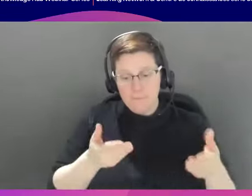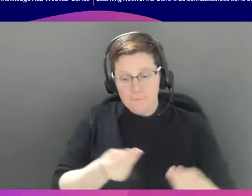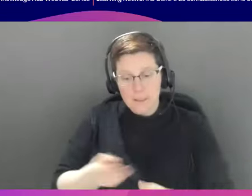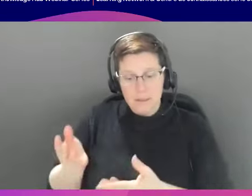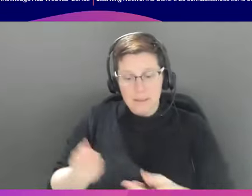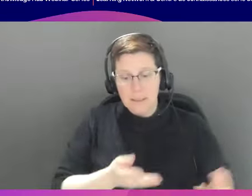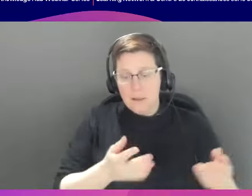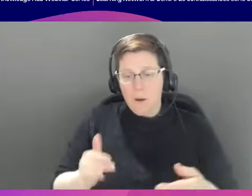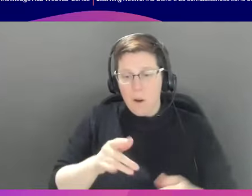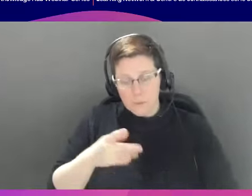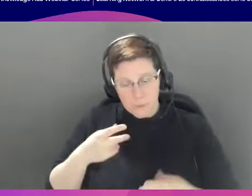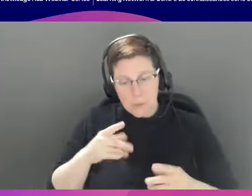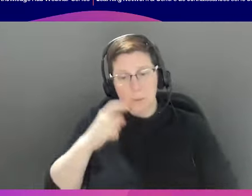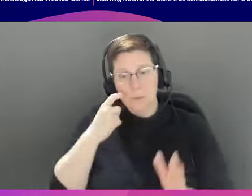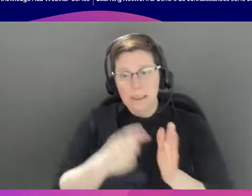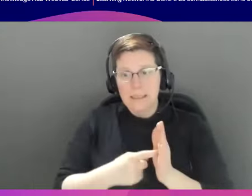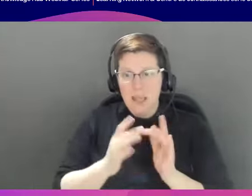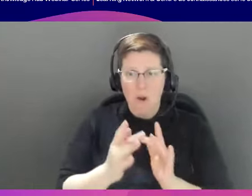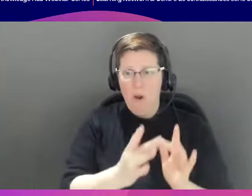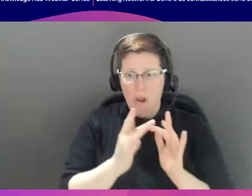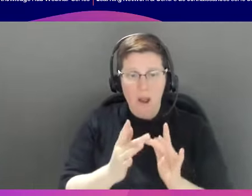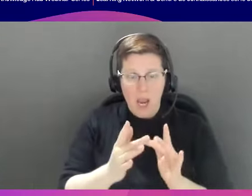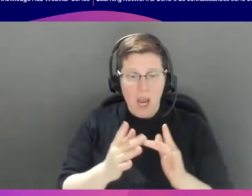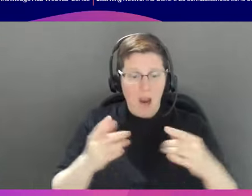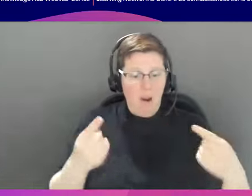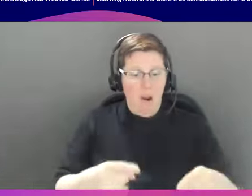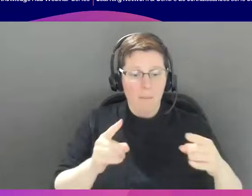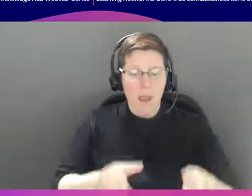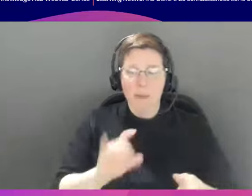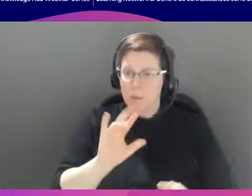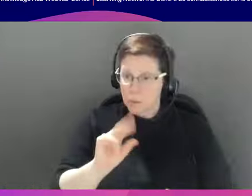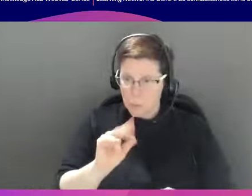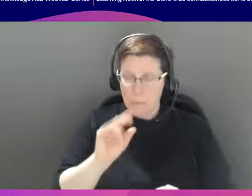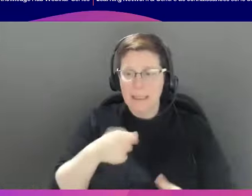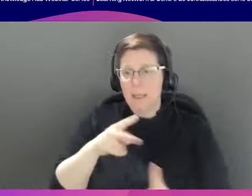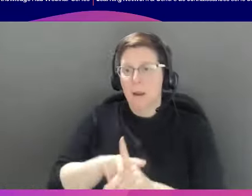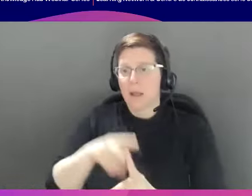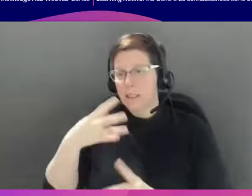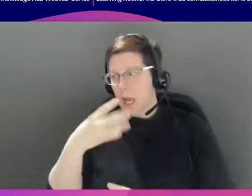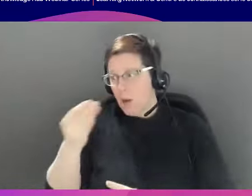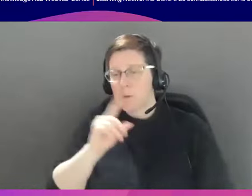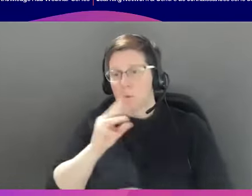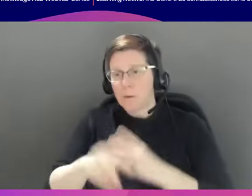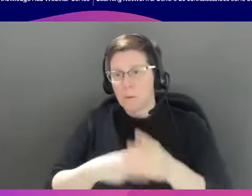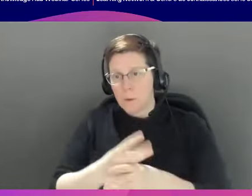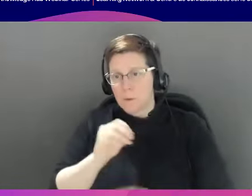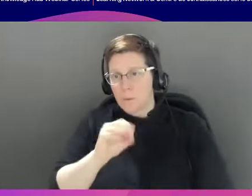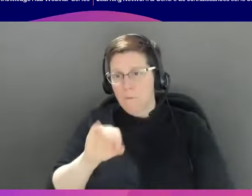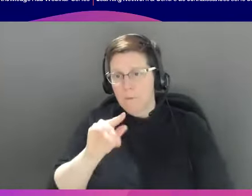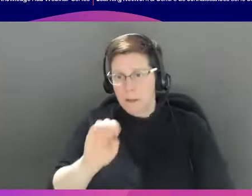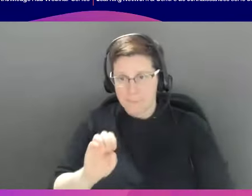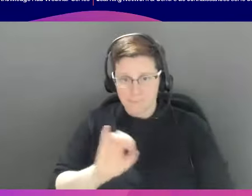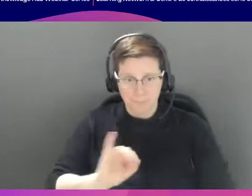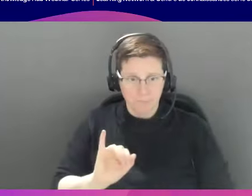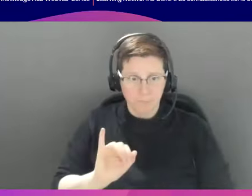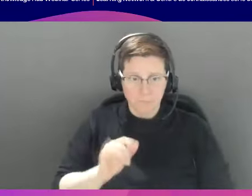doesn't always just occur online, but can connect to offline realities. Furthermore, one of the ongoing debates is how we